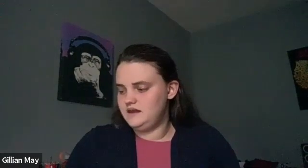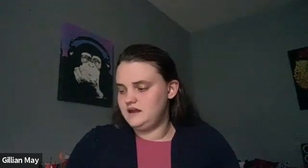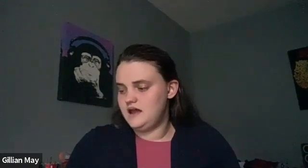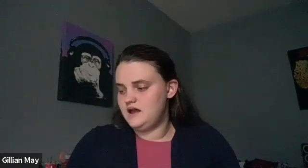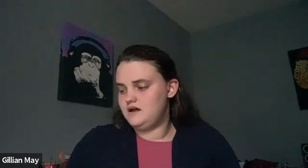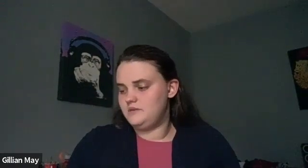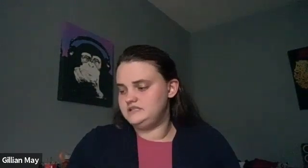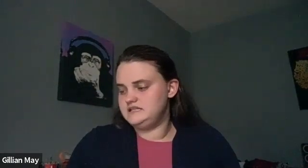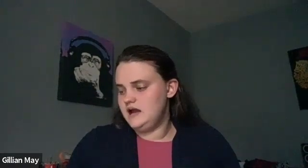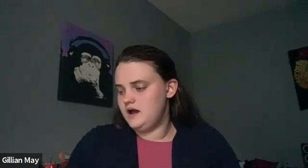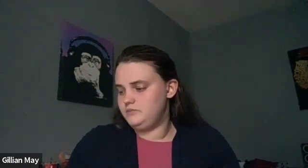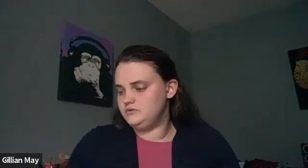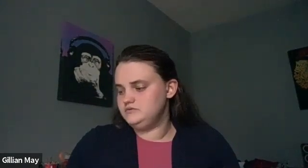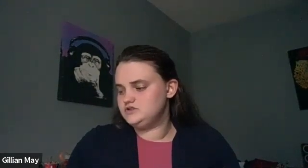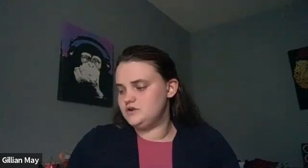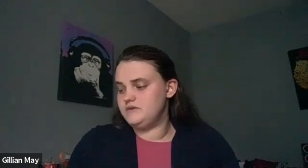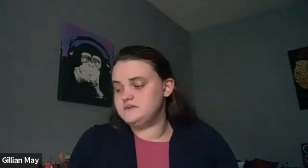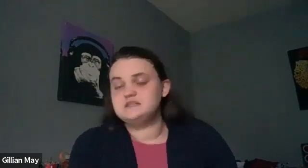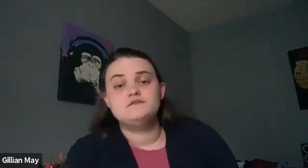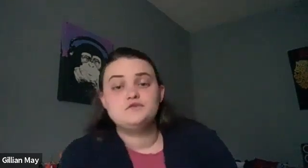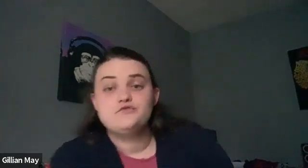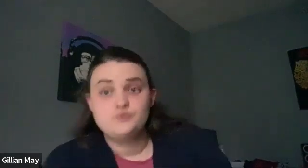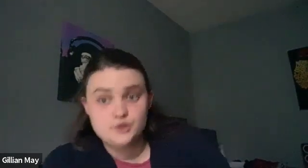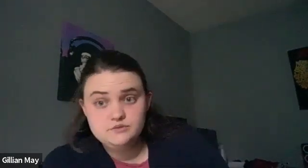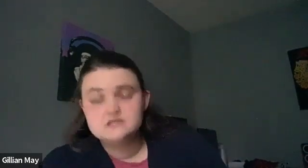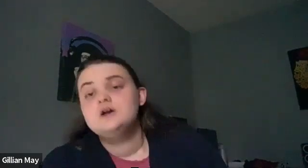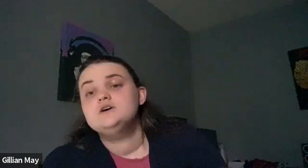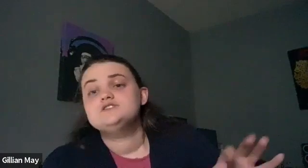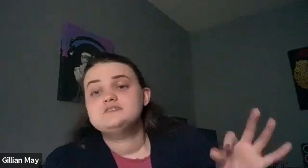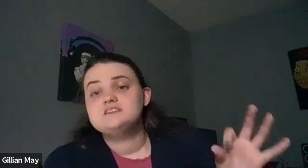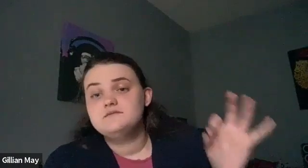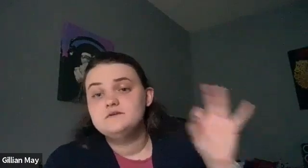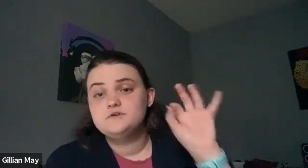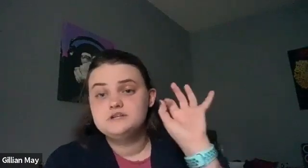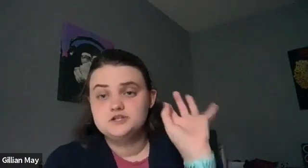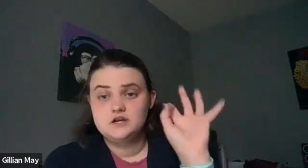then we did apple. So then the sign for fruit. So the sign for fruit is you're going to make